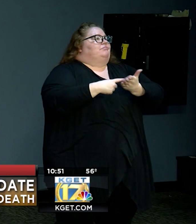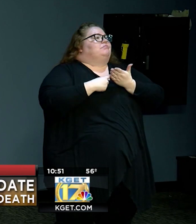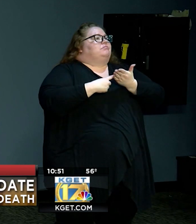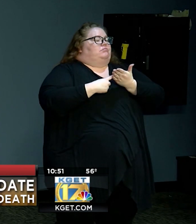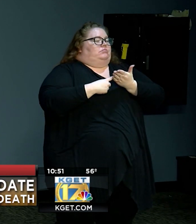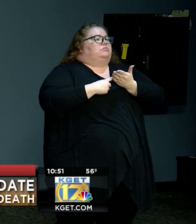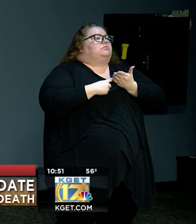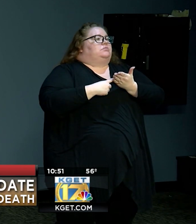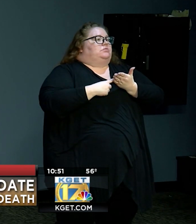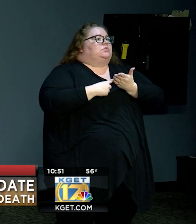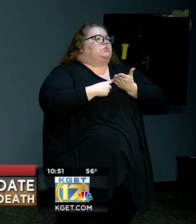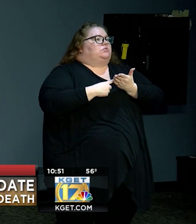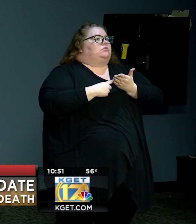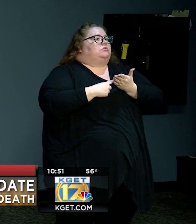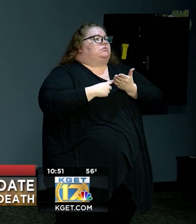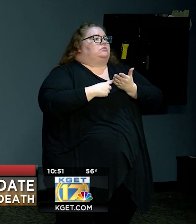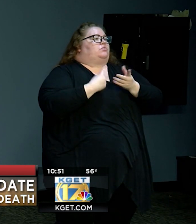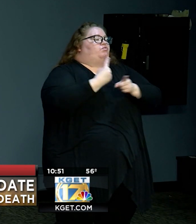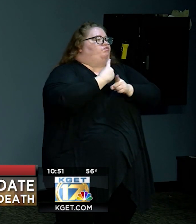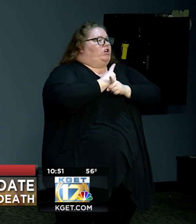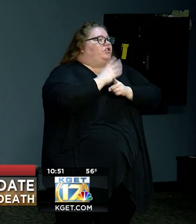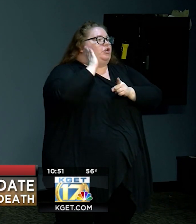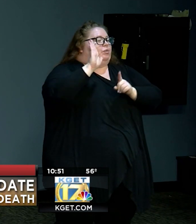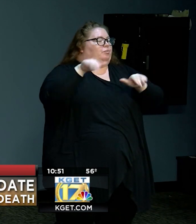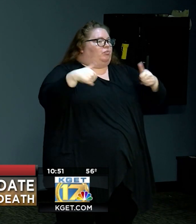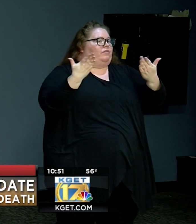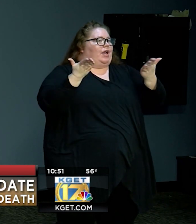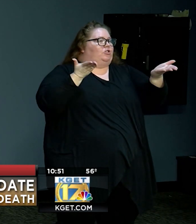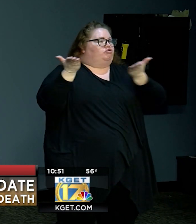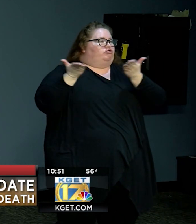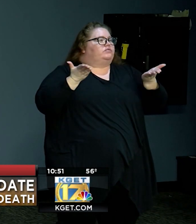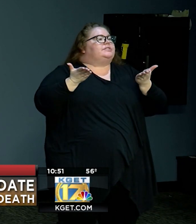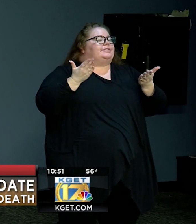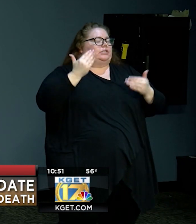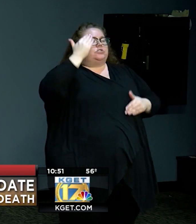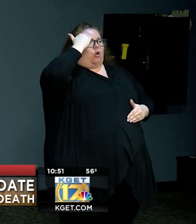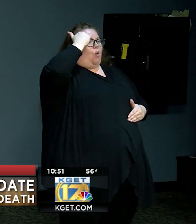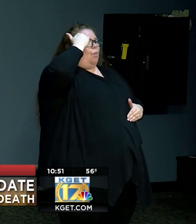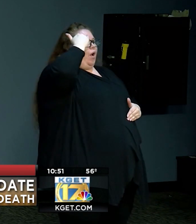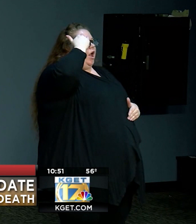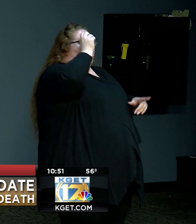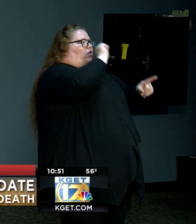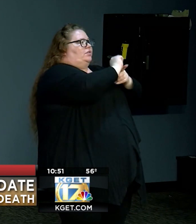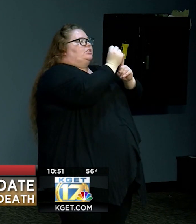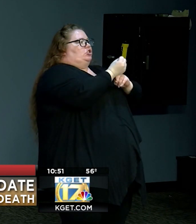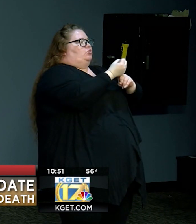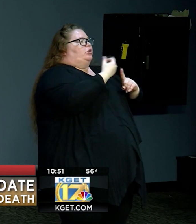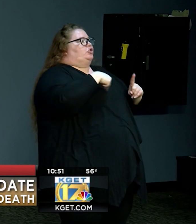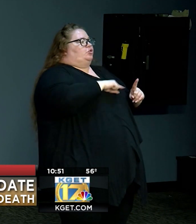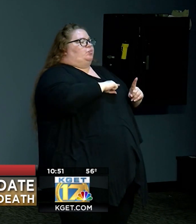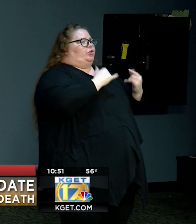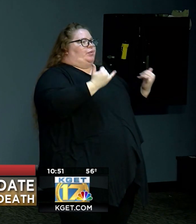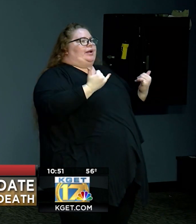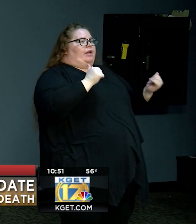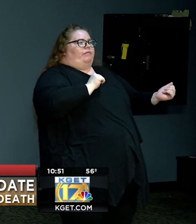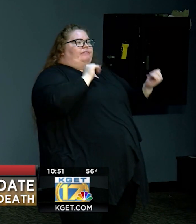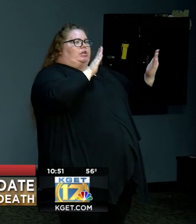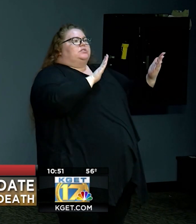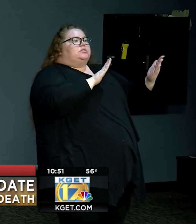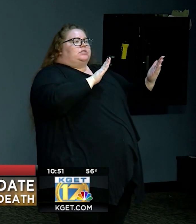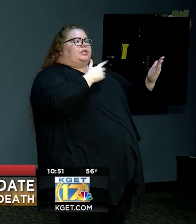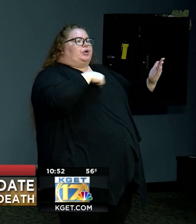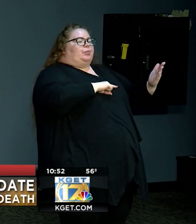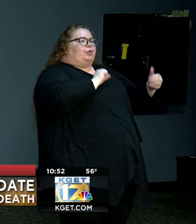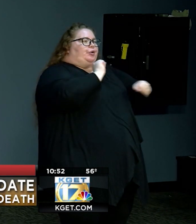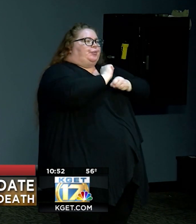providers who regularly service those communities. They are very much aware of the situation that we're in, are working closely, trying